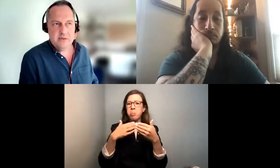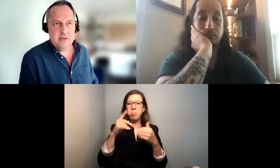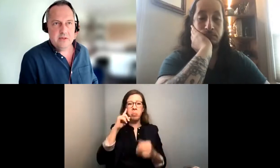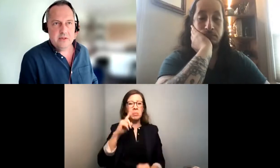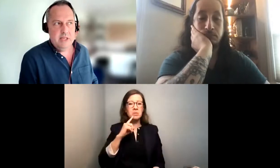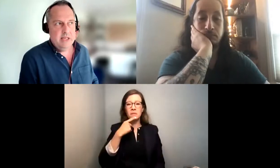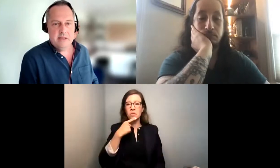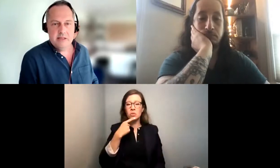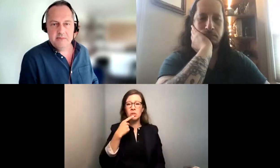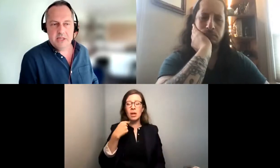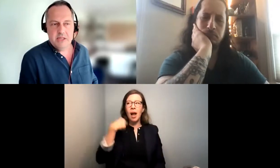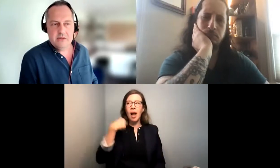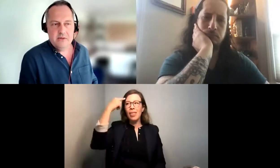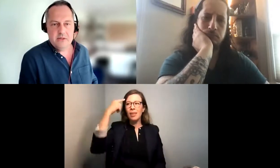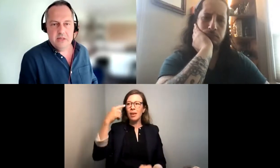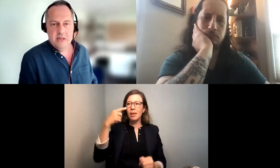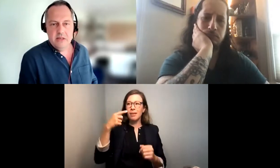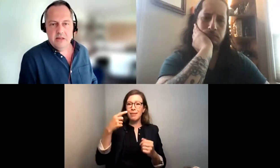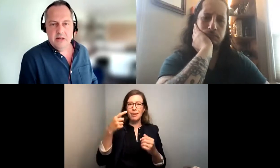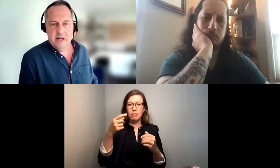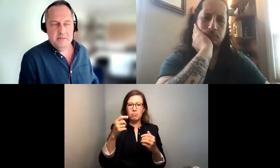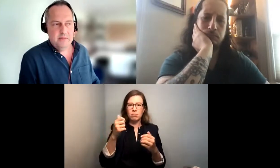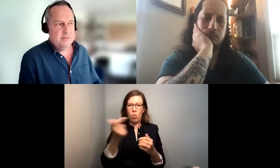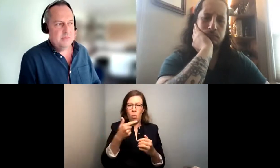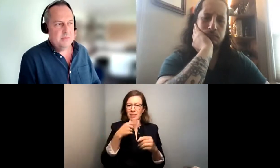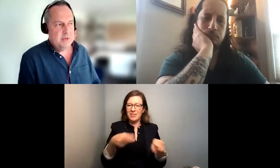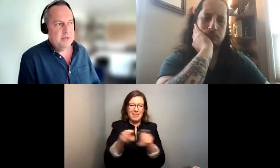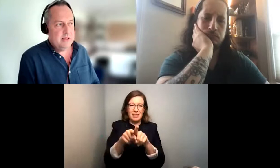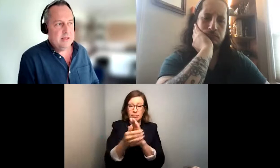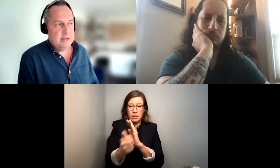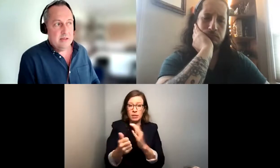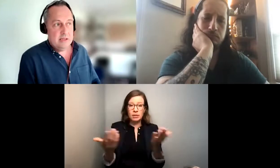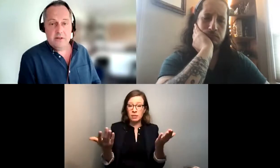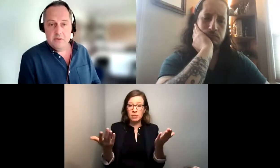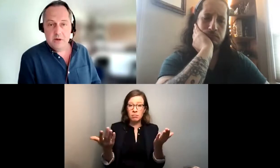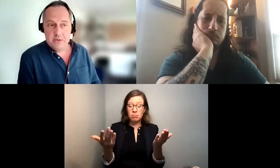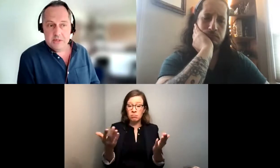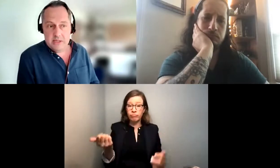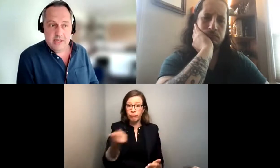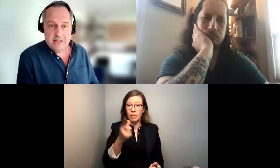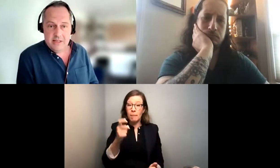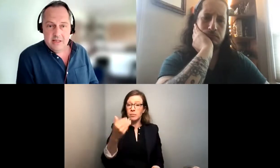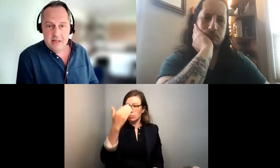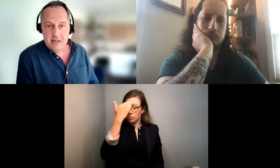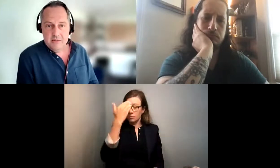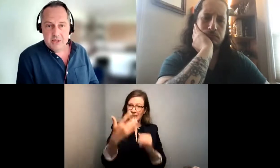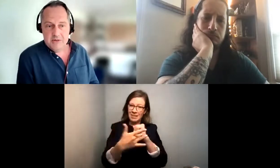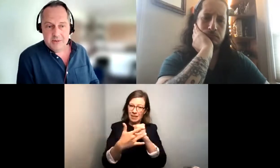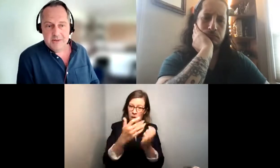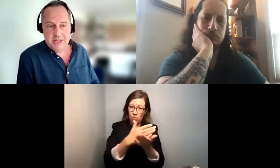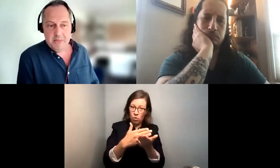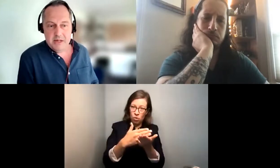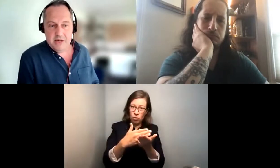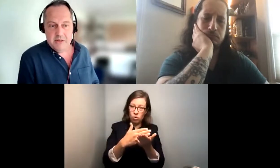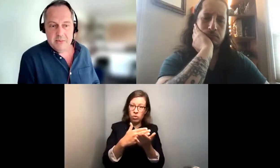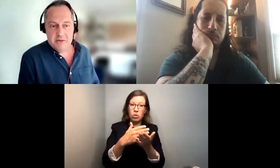kind of, you need the same skills. You need the technical competency. So,